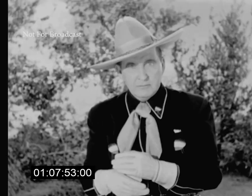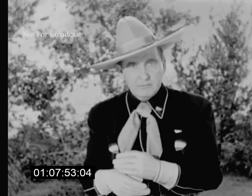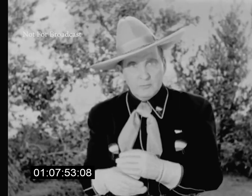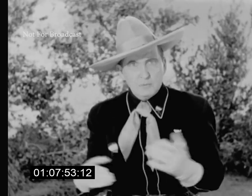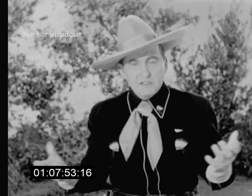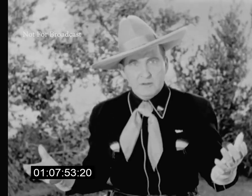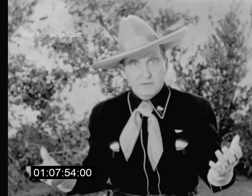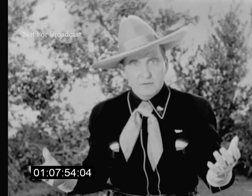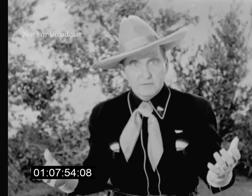What was it?